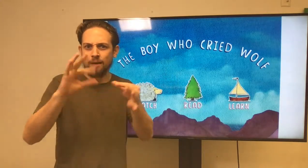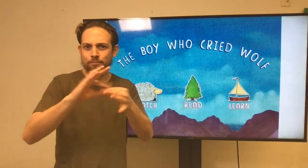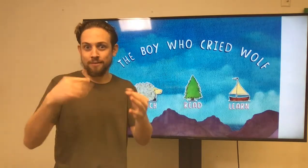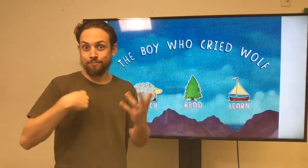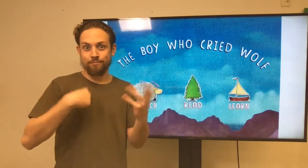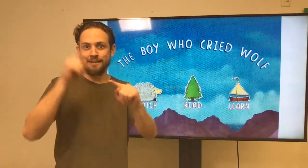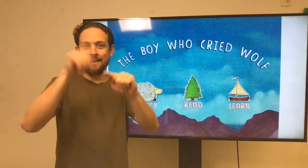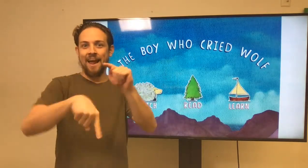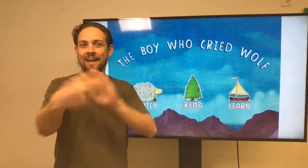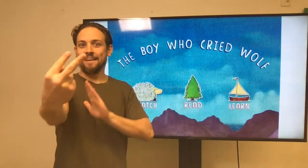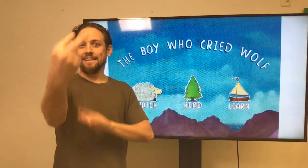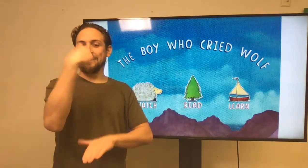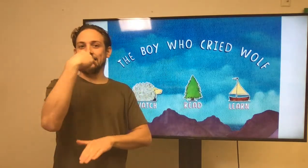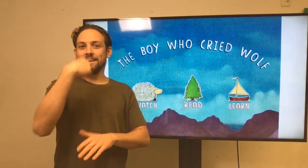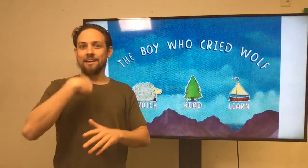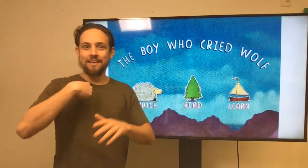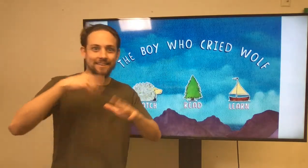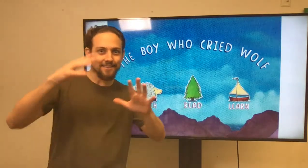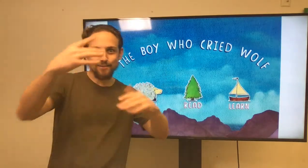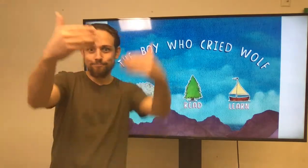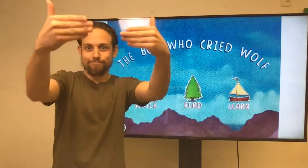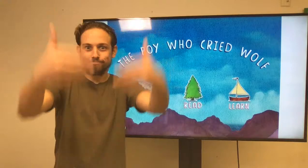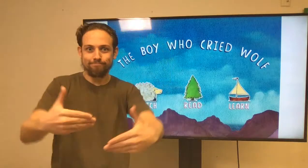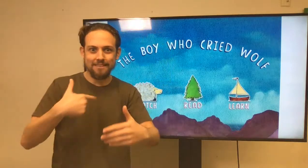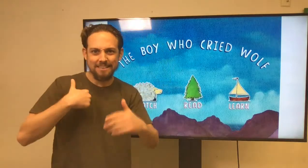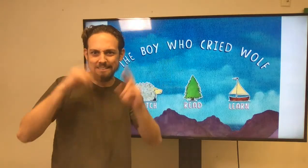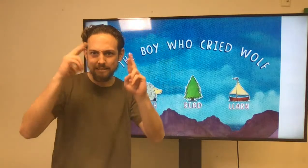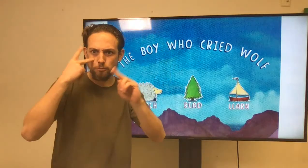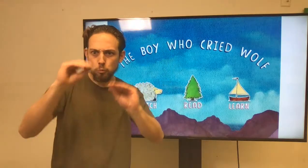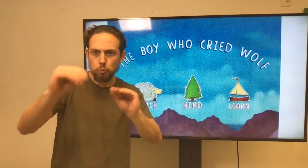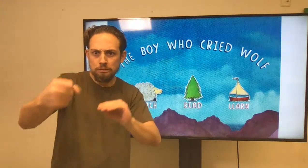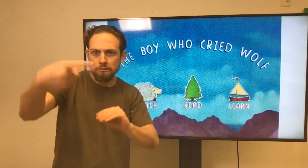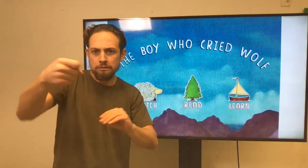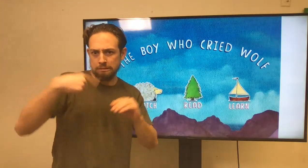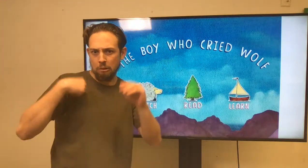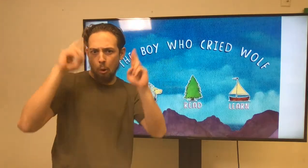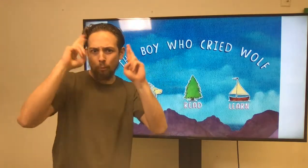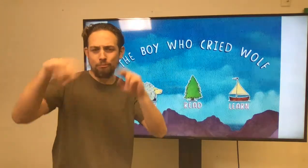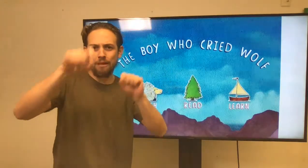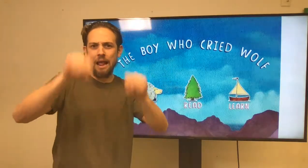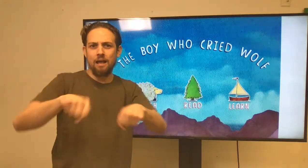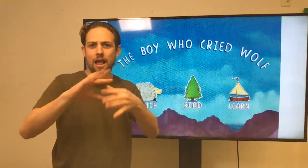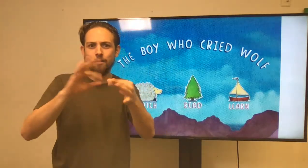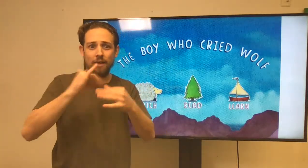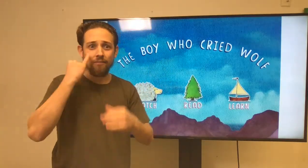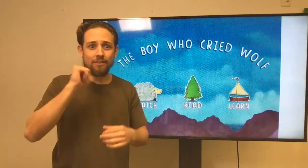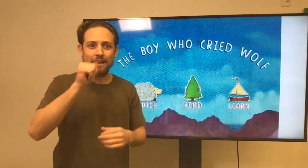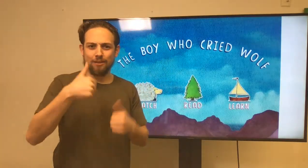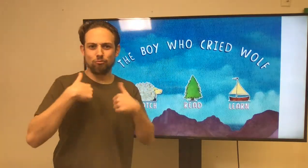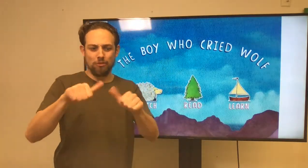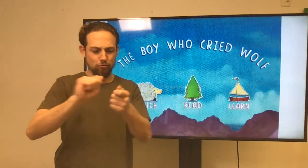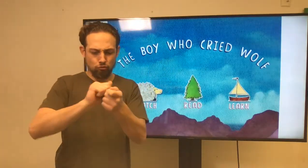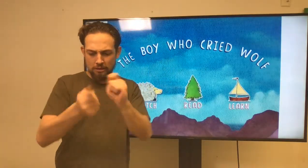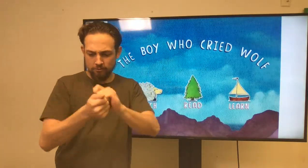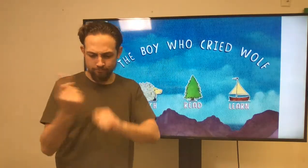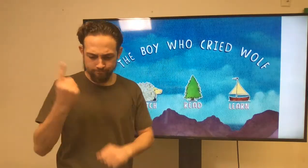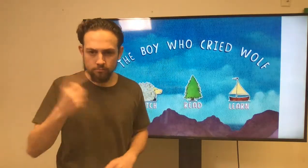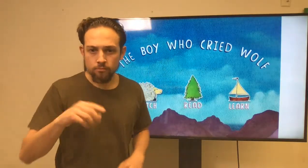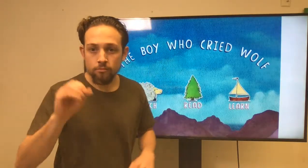Before I start, I'm not sure that, I can't see the comment box. I don't see anybody making comments. So